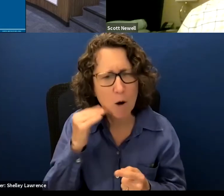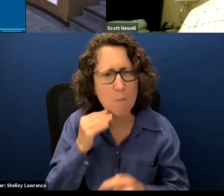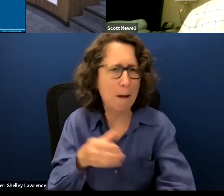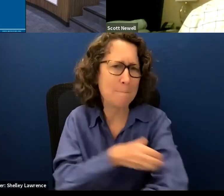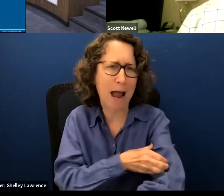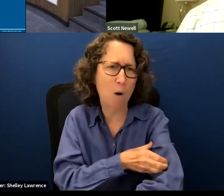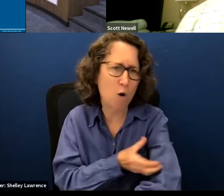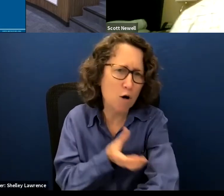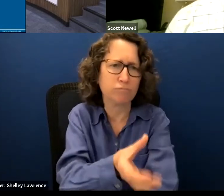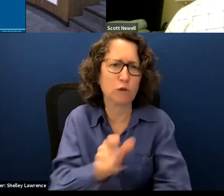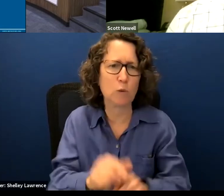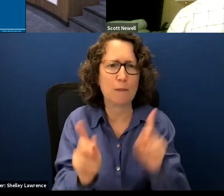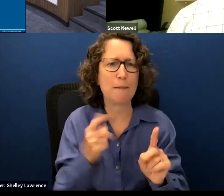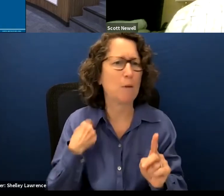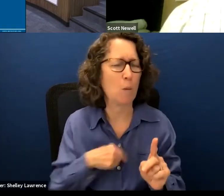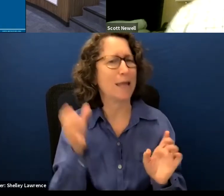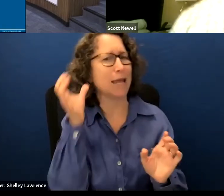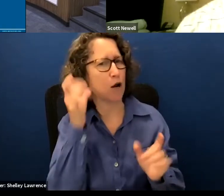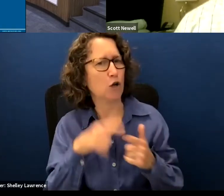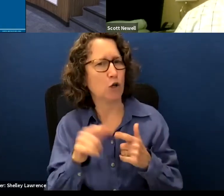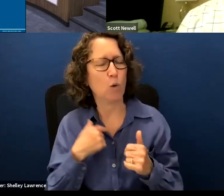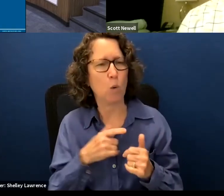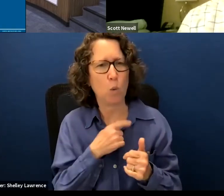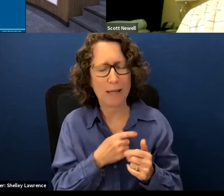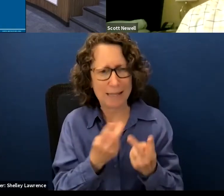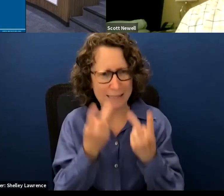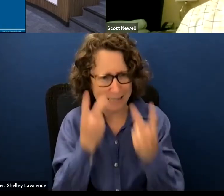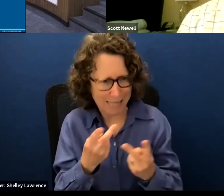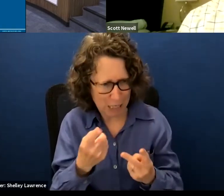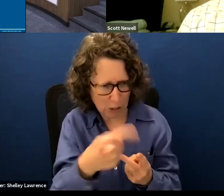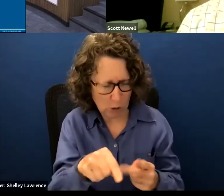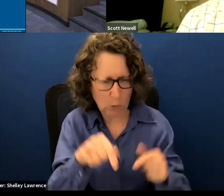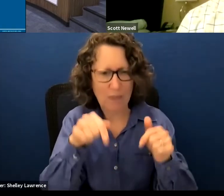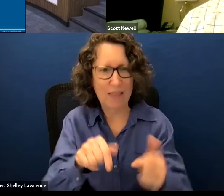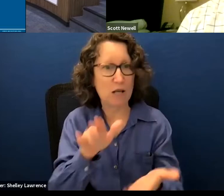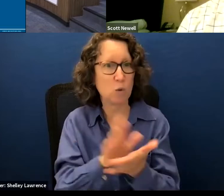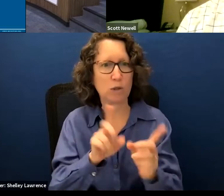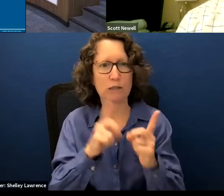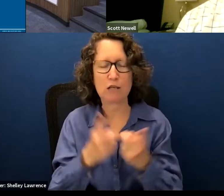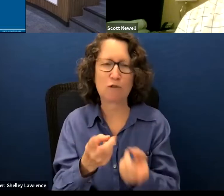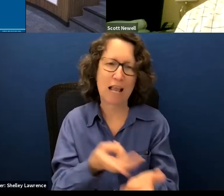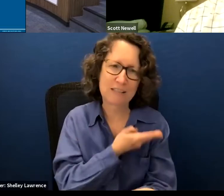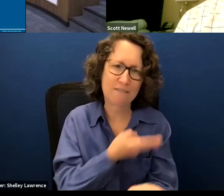people. We hear you. We see you. This school district has